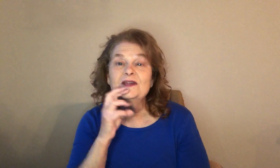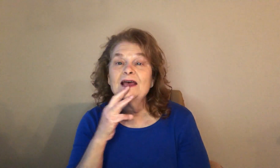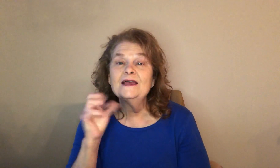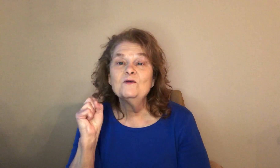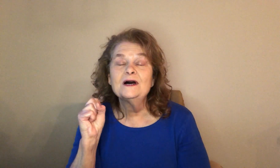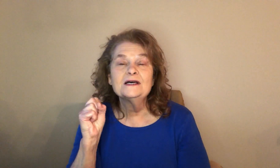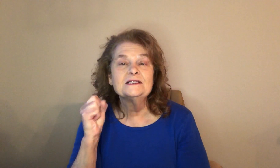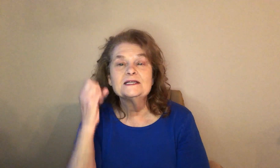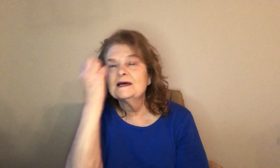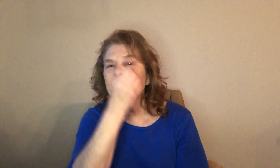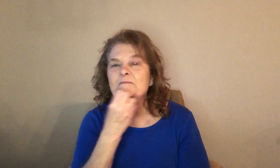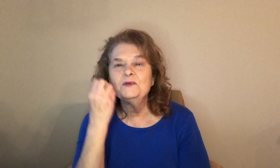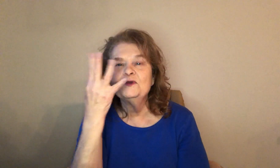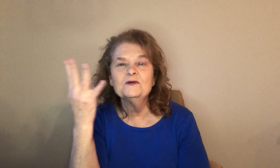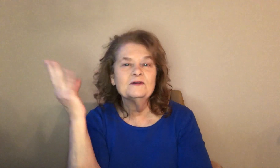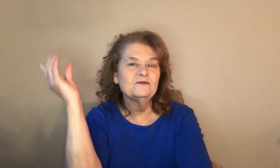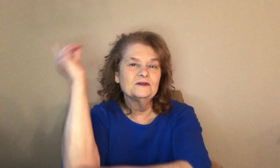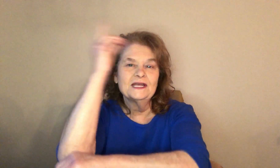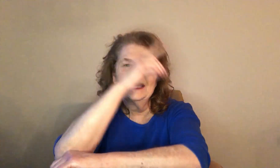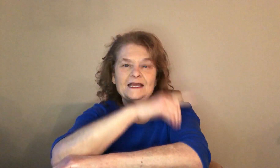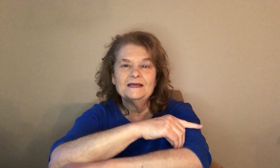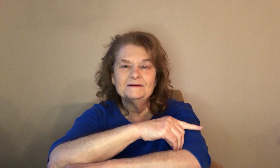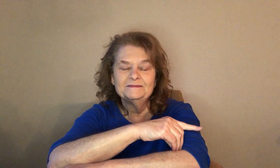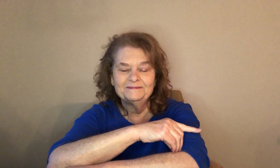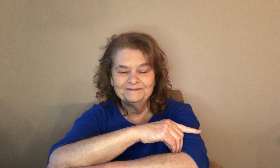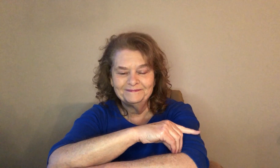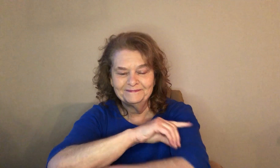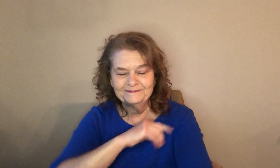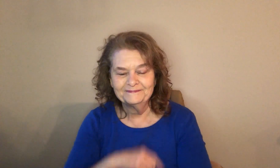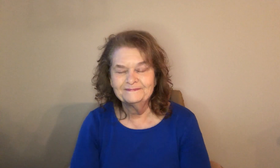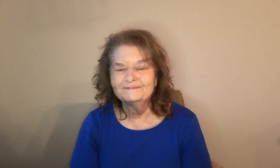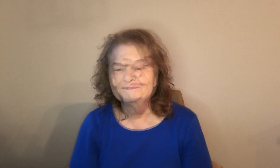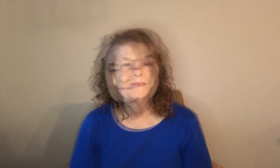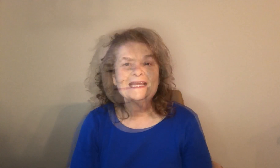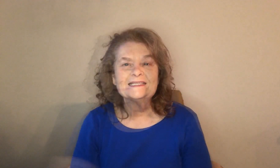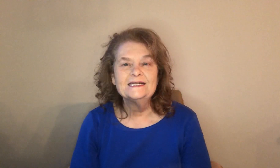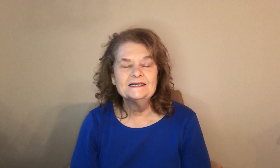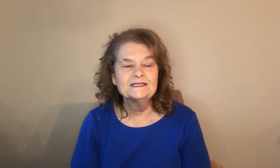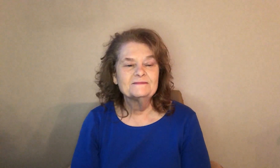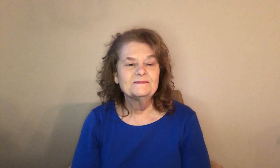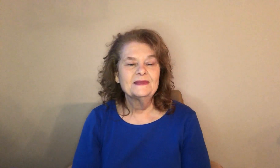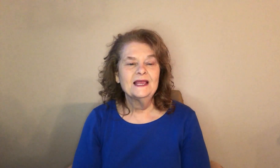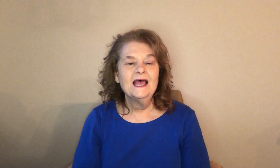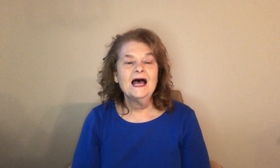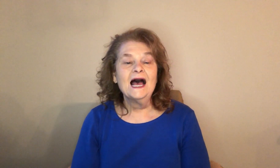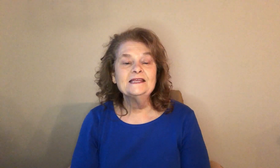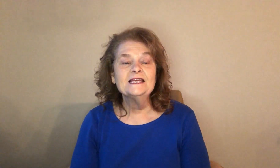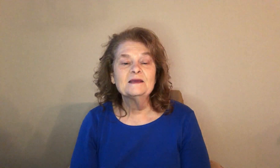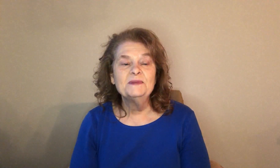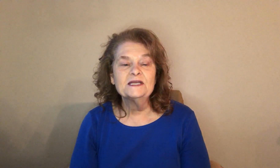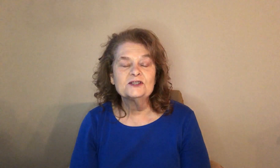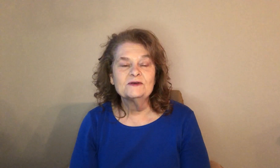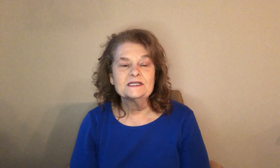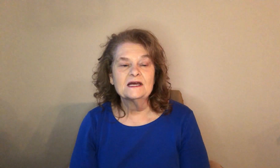Yesterday was a beautiful day. Next sentence. I think the picture is